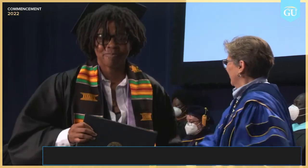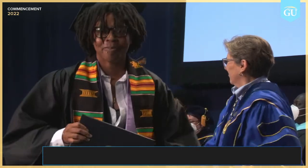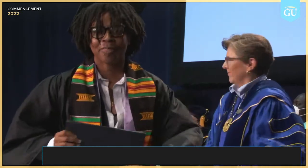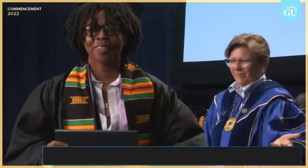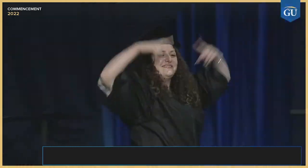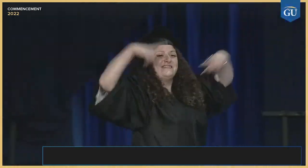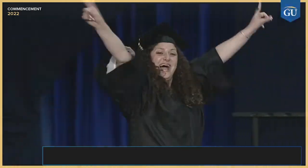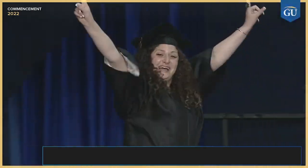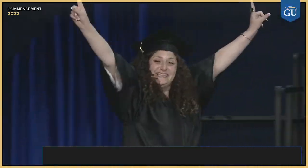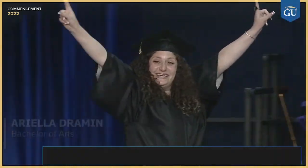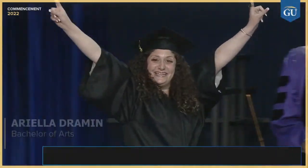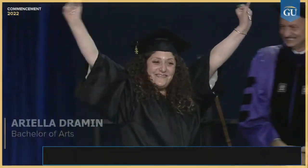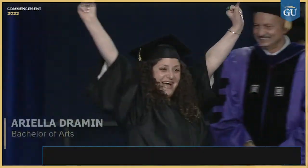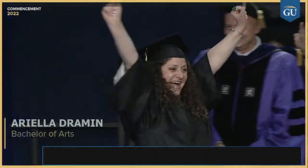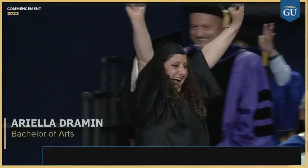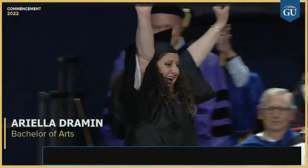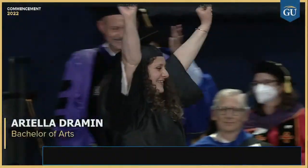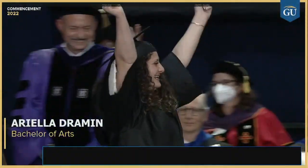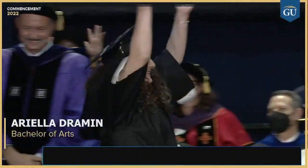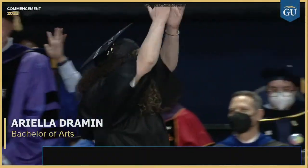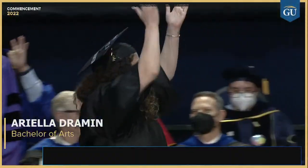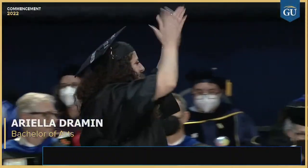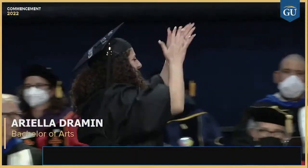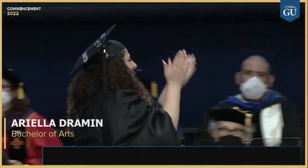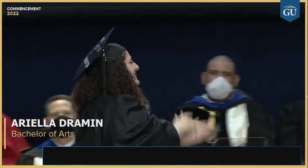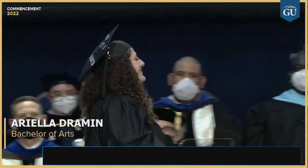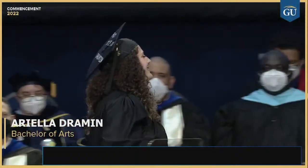Ariella Draman, Bachelor of Arts.